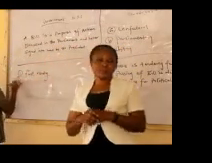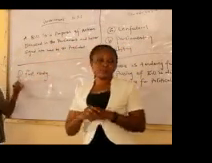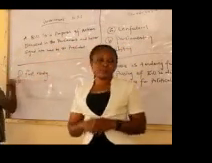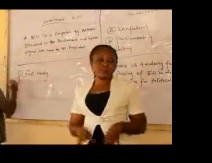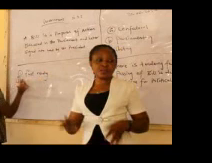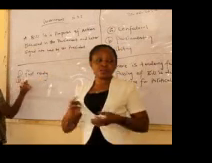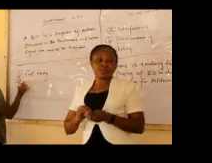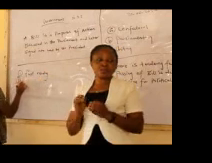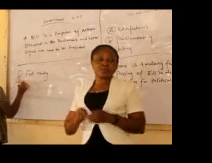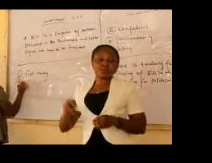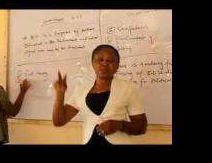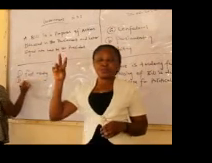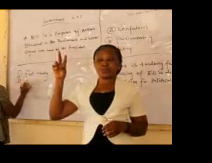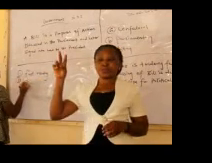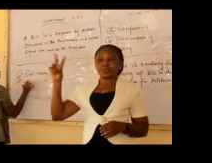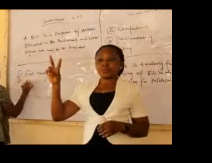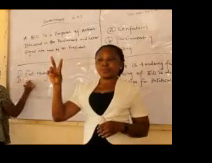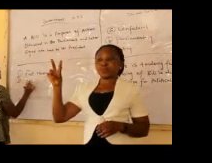2,